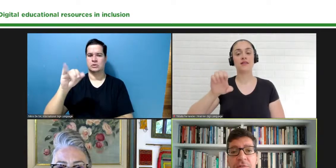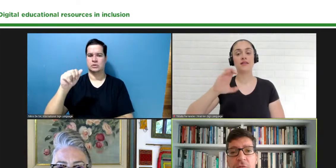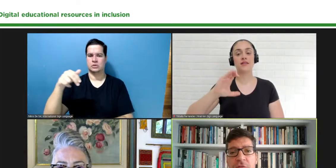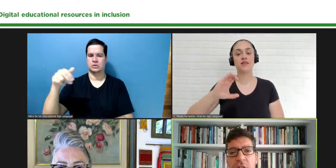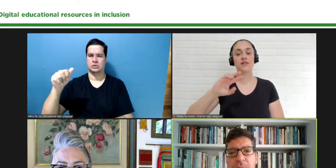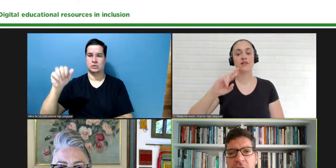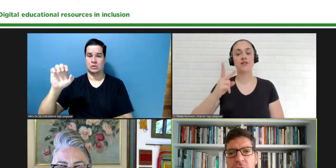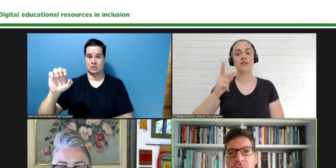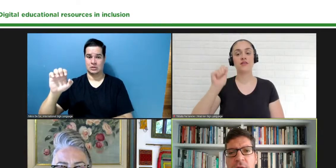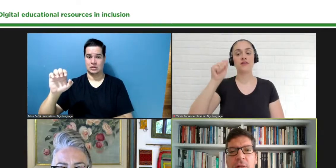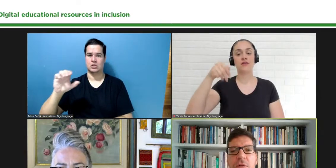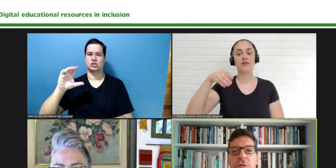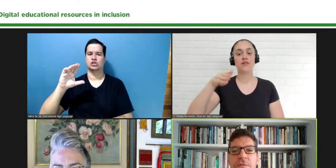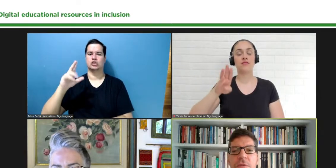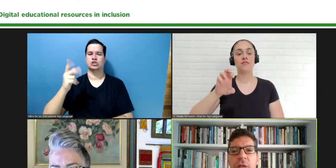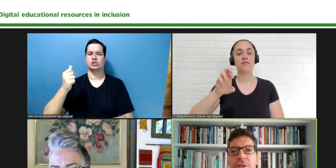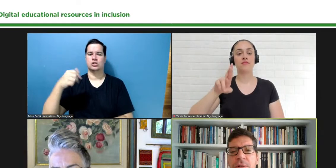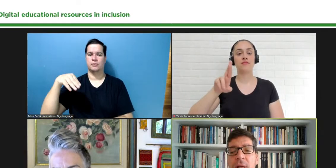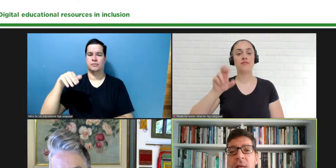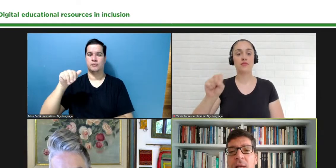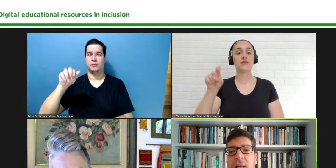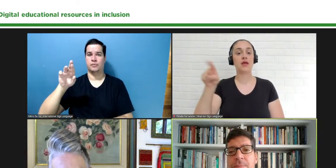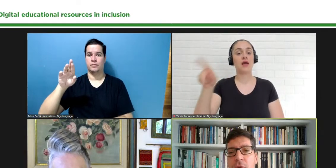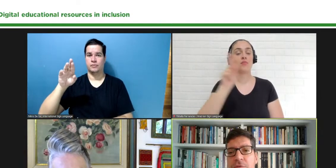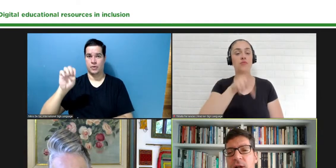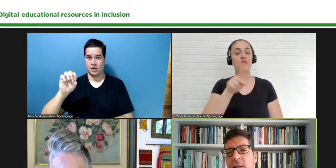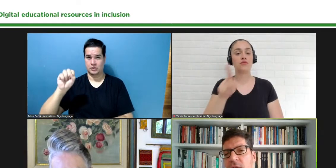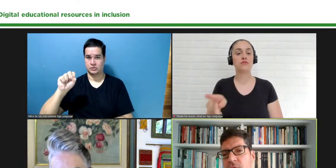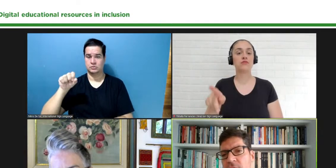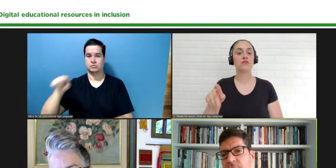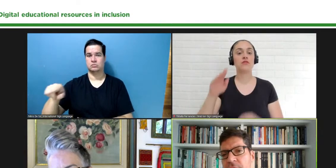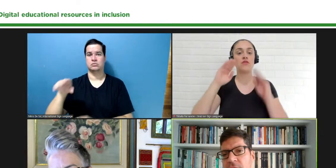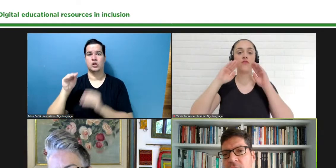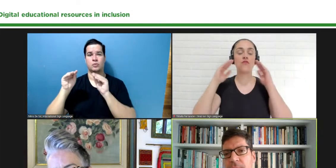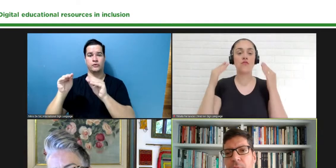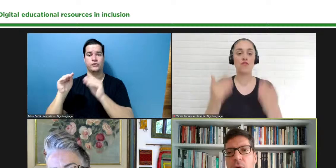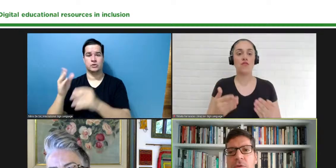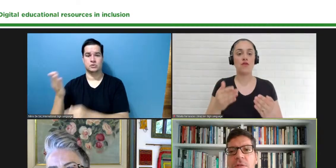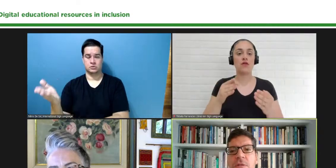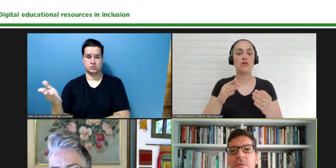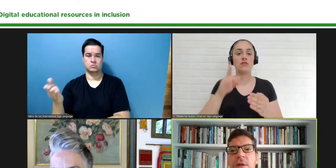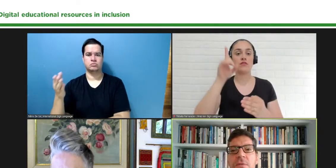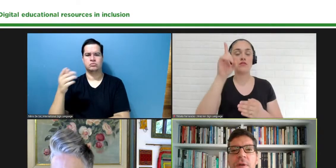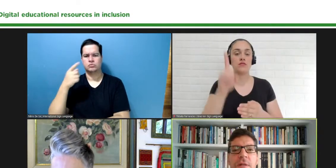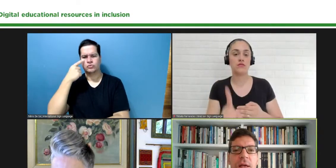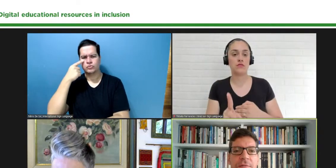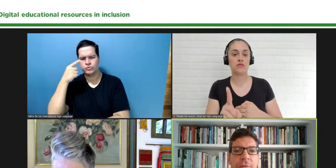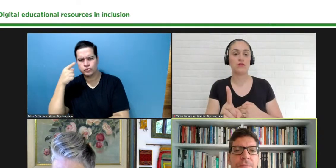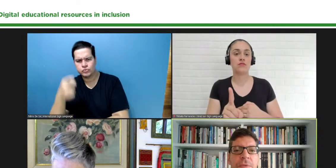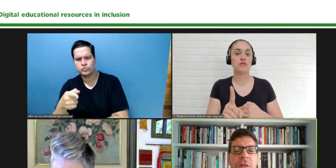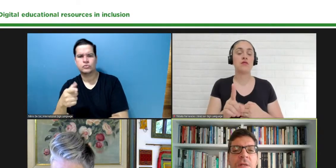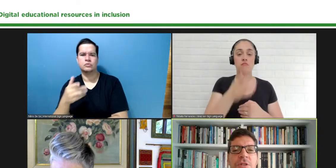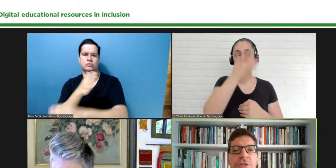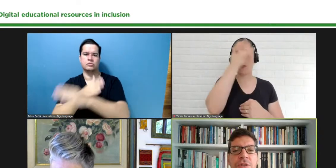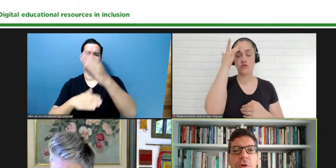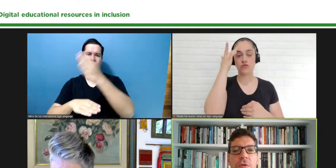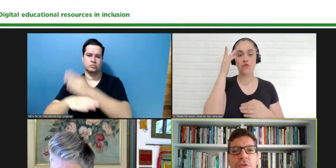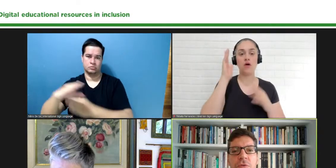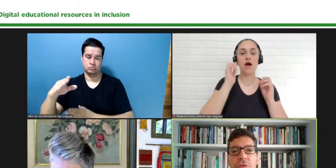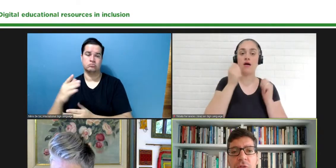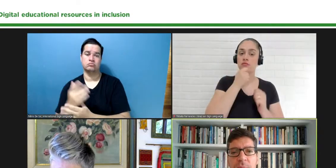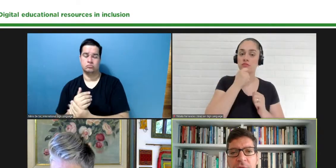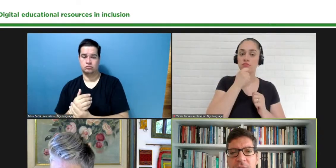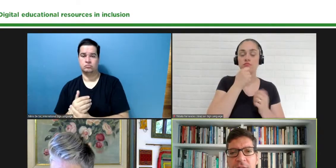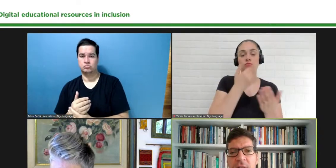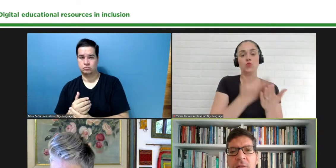courses in the field of special and inclusive education at both undergraduate and postgraduate level. She